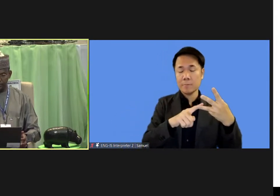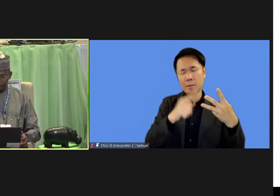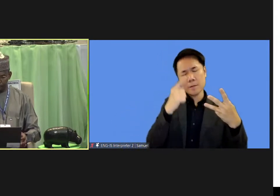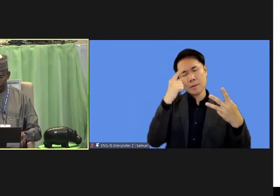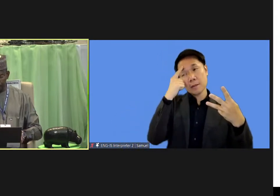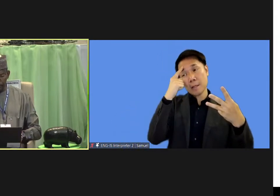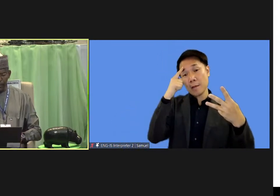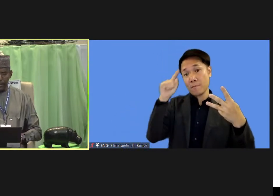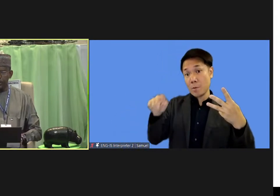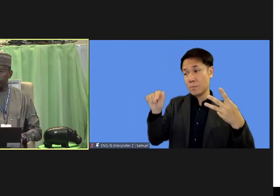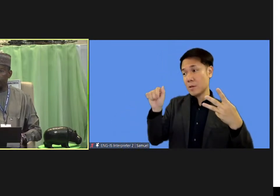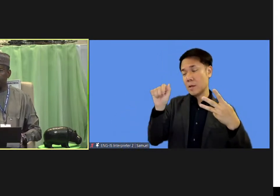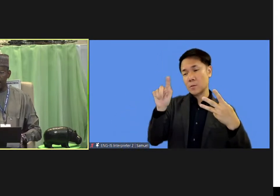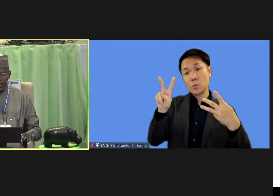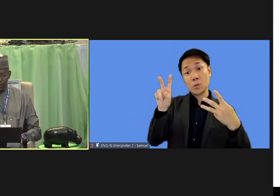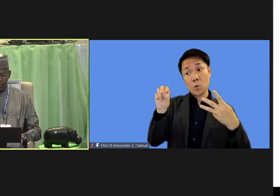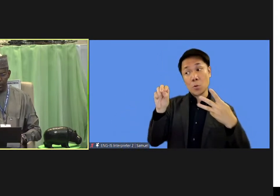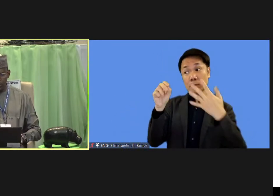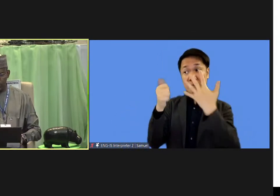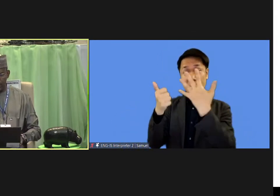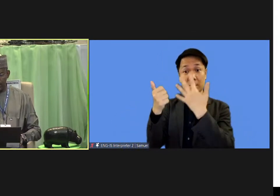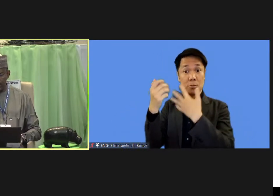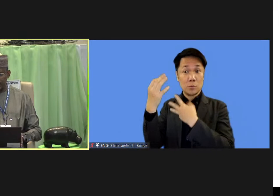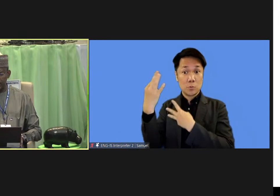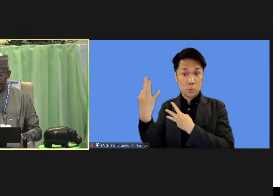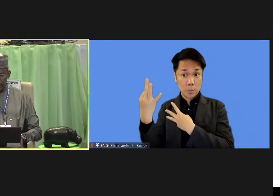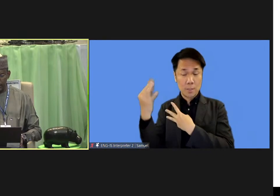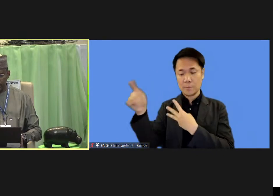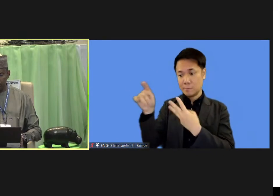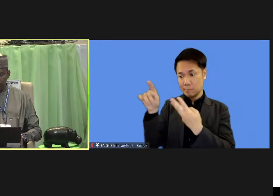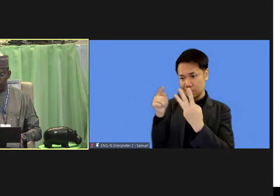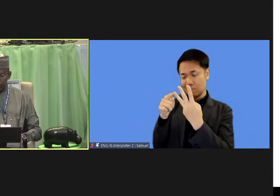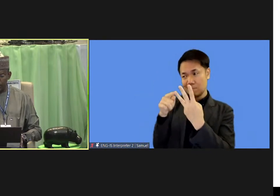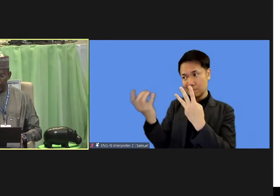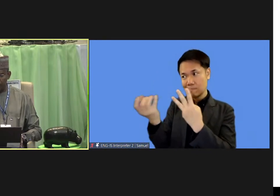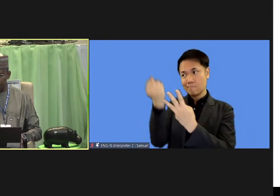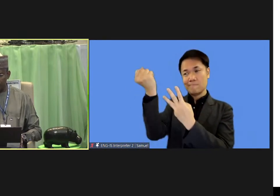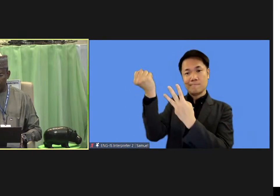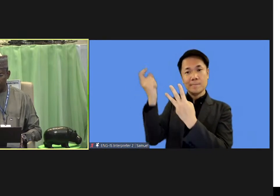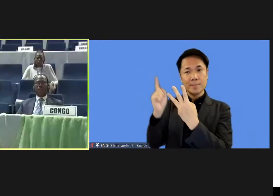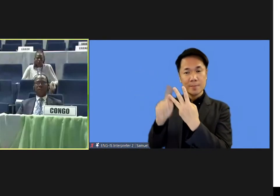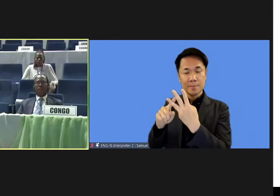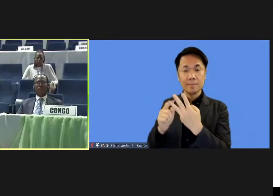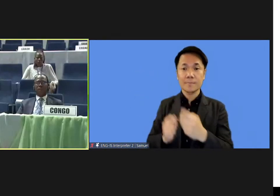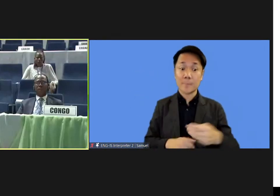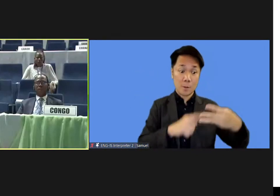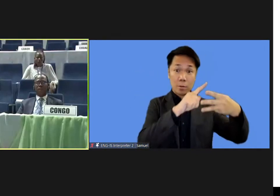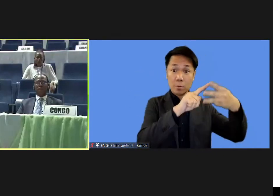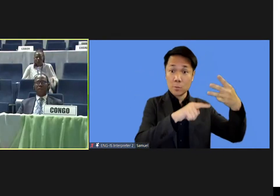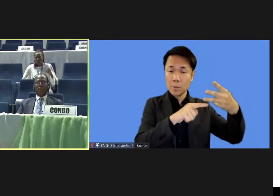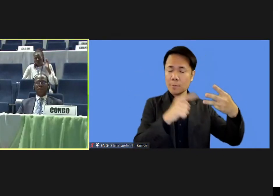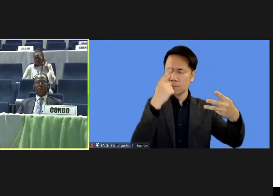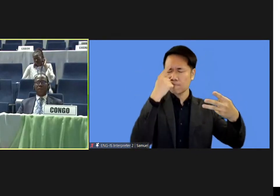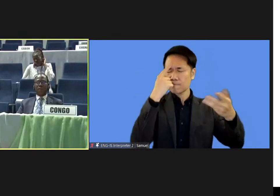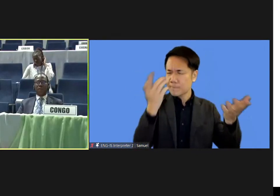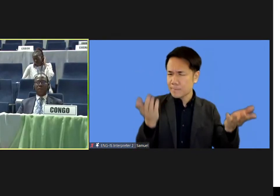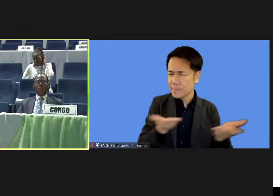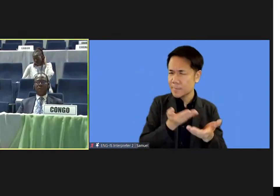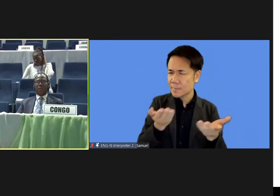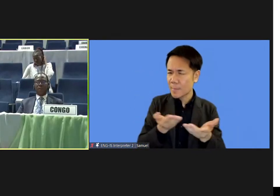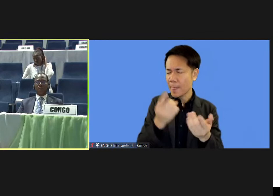Agenda. So the panel brought together the three mentioned dimensions with the required